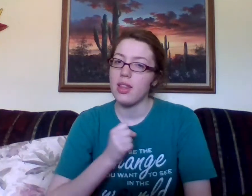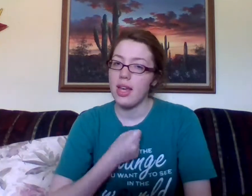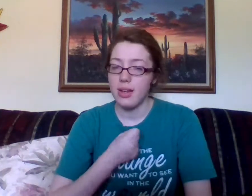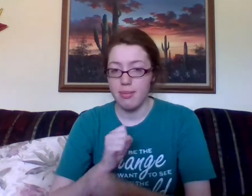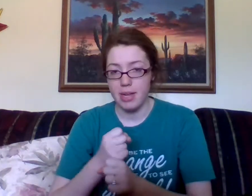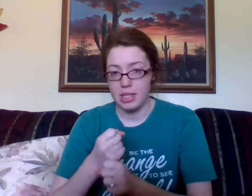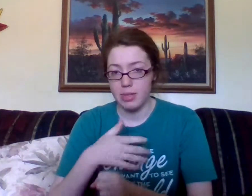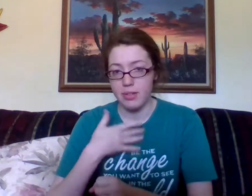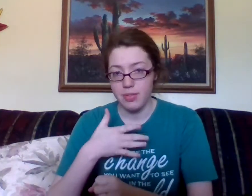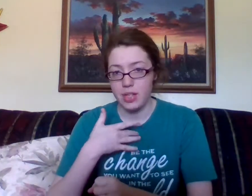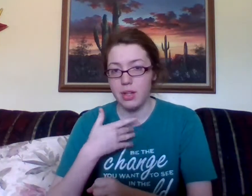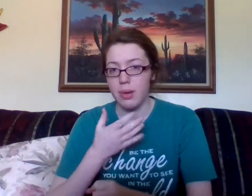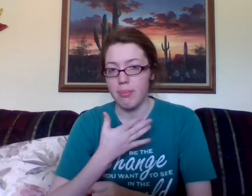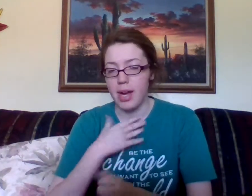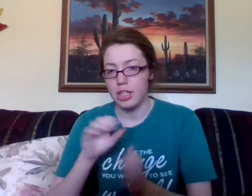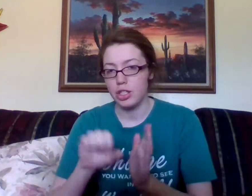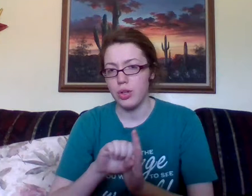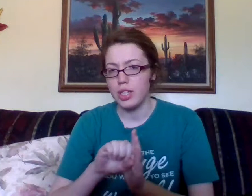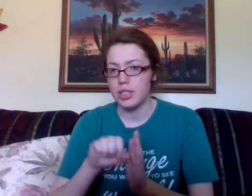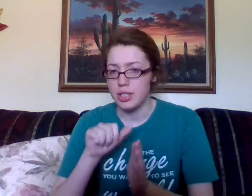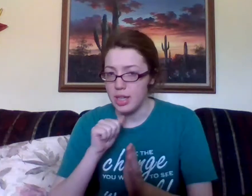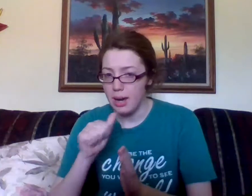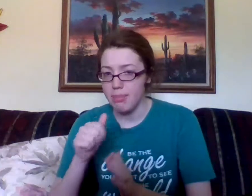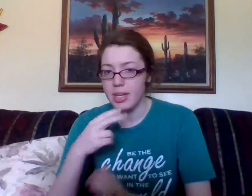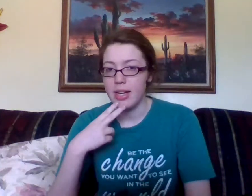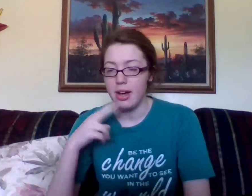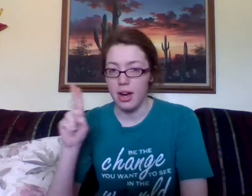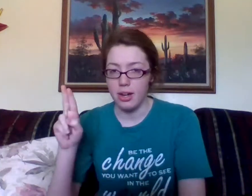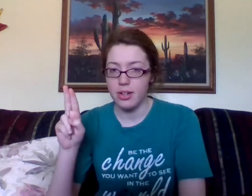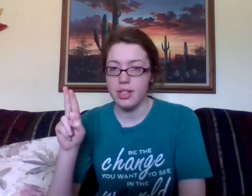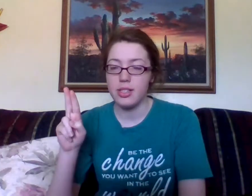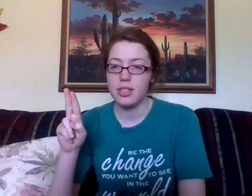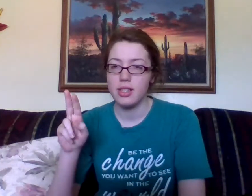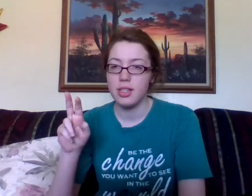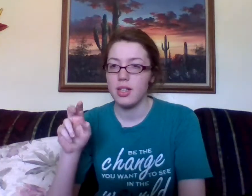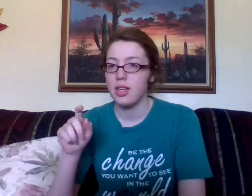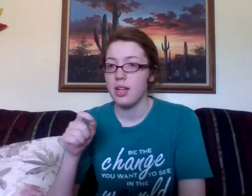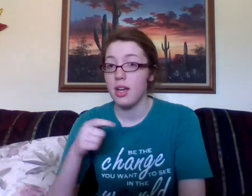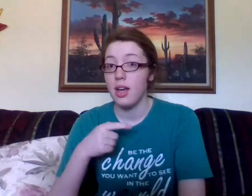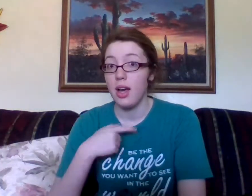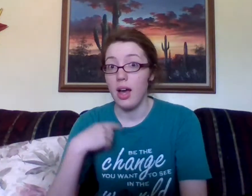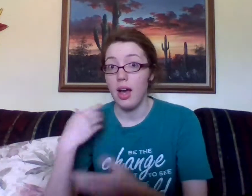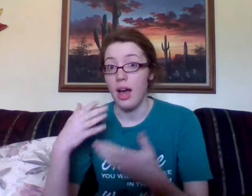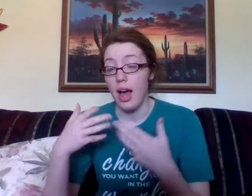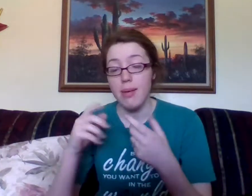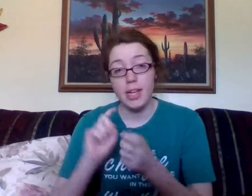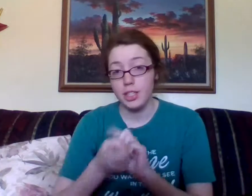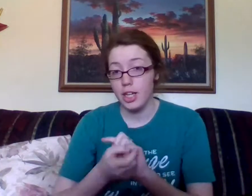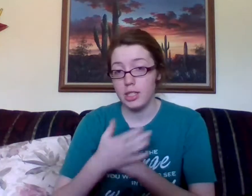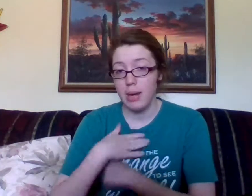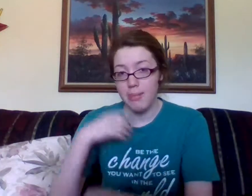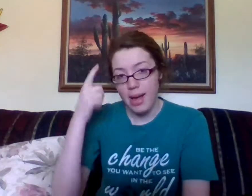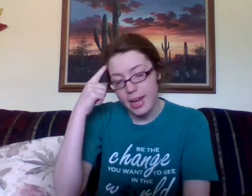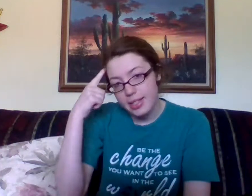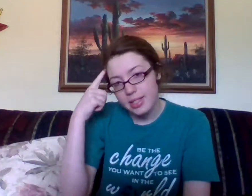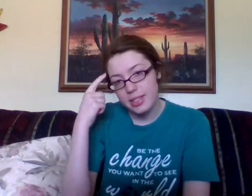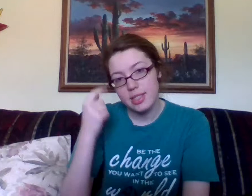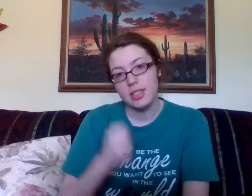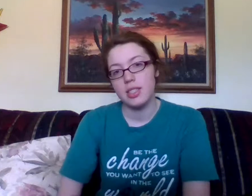that makes me feel my choice is not being honored, I may change my mind.